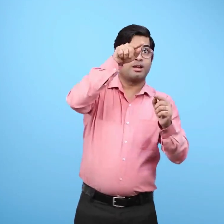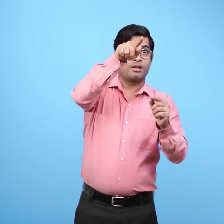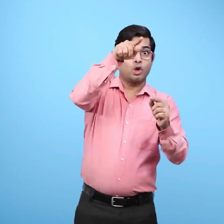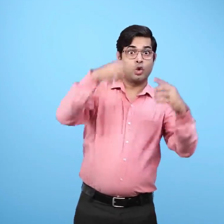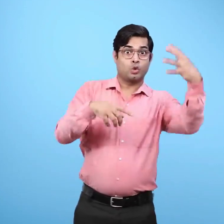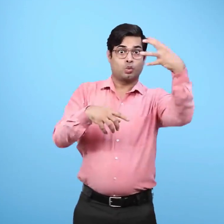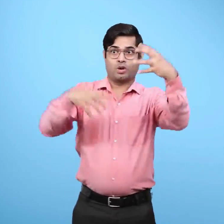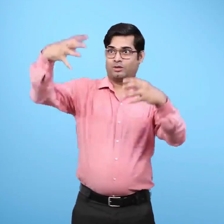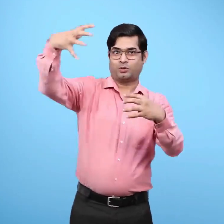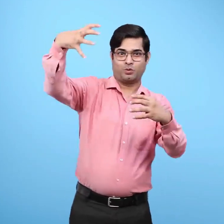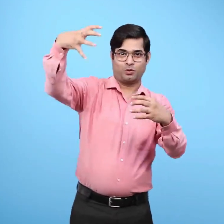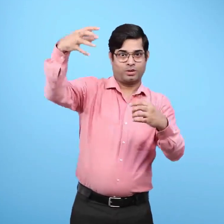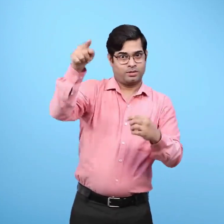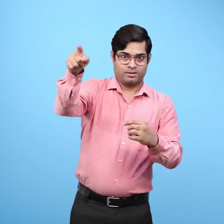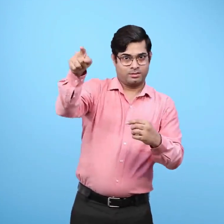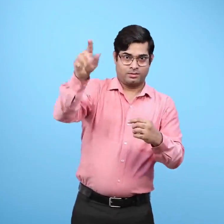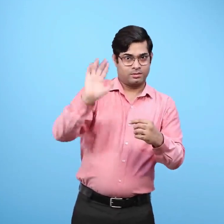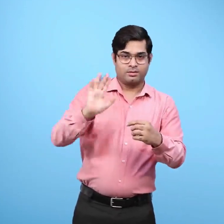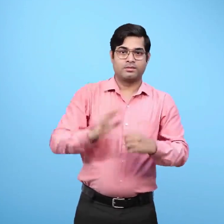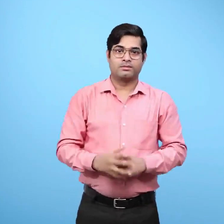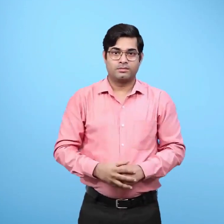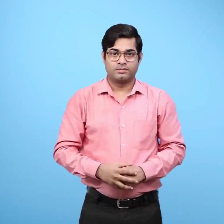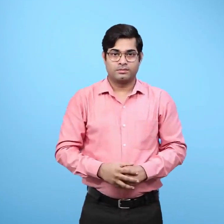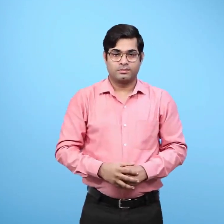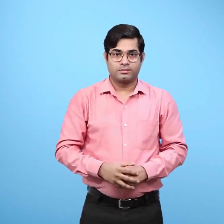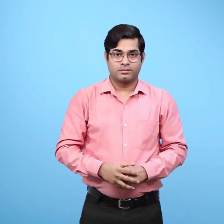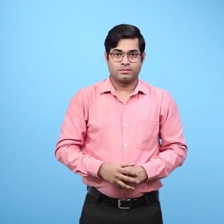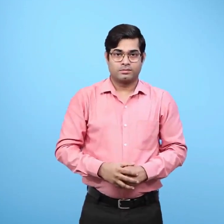dance shows the angle between the sun and the flower.